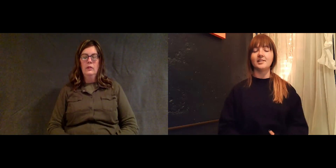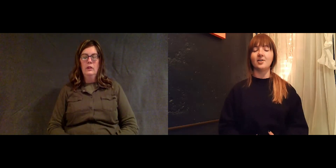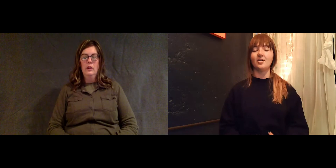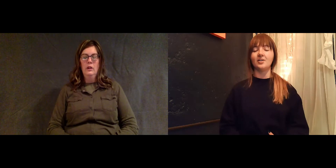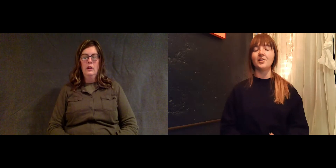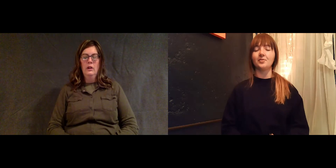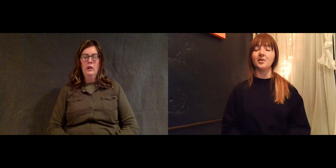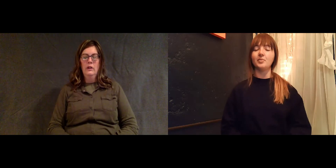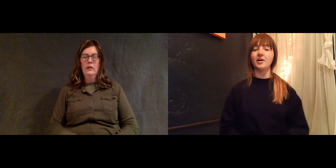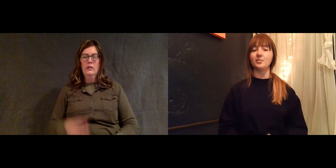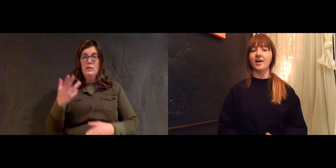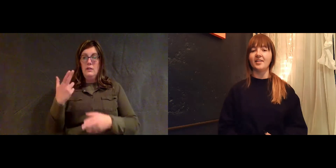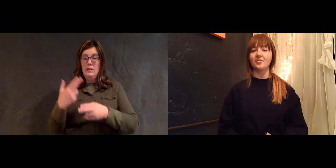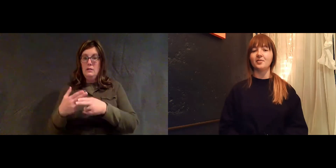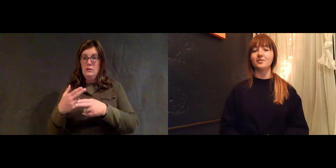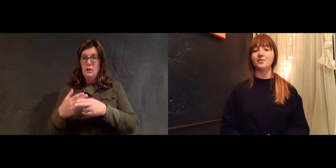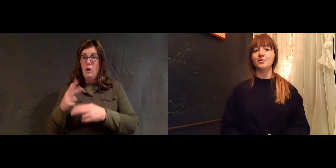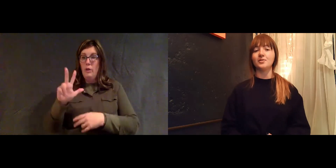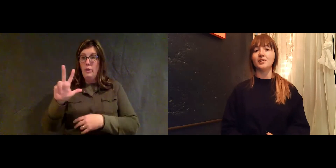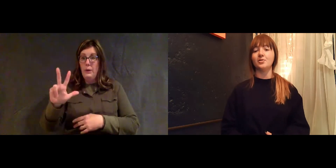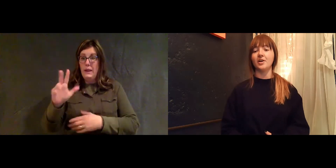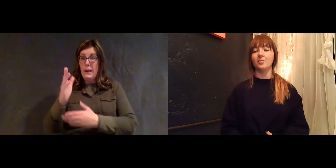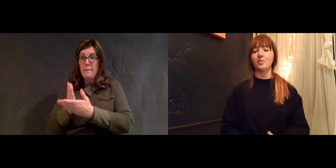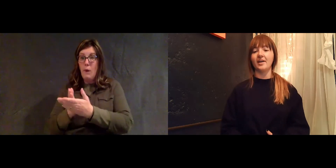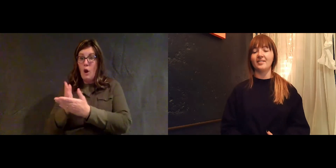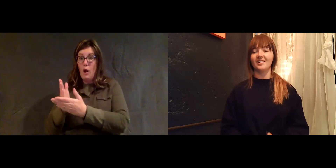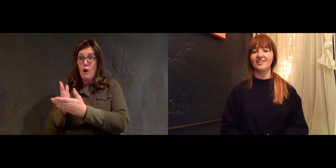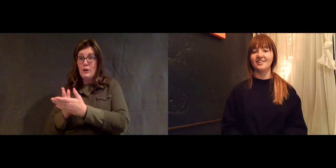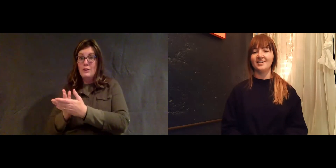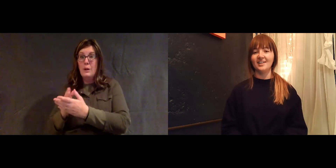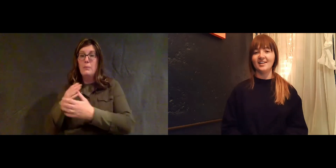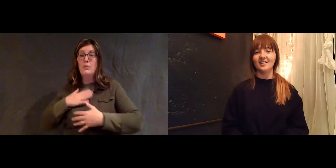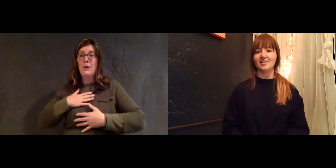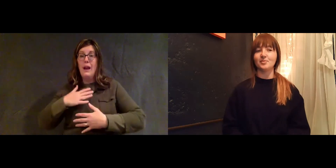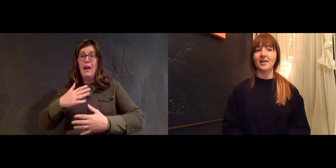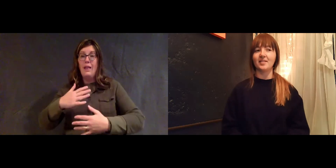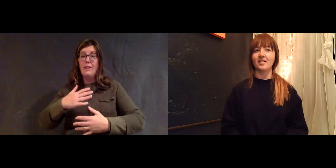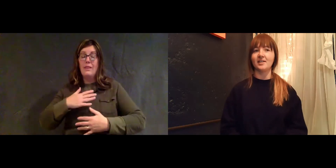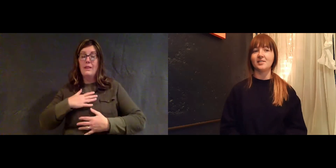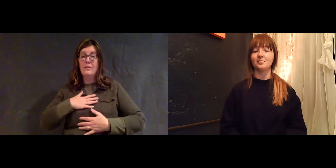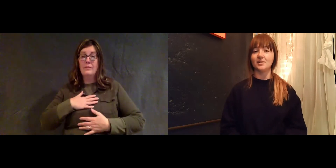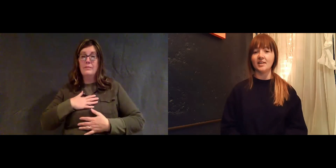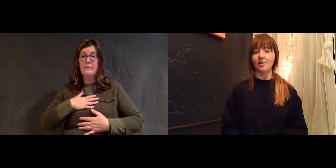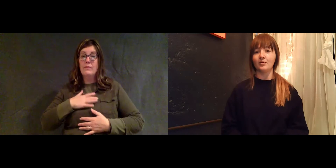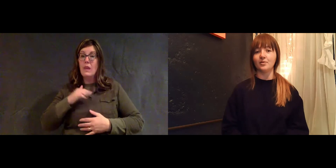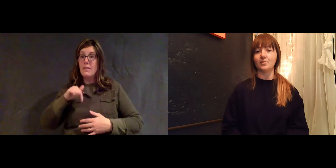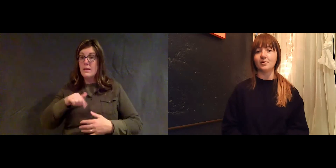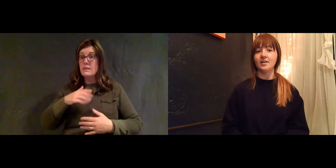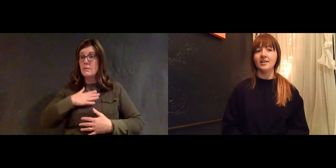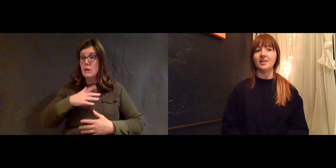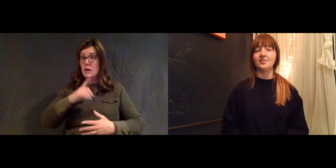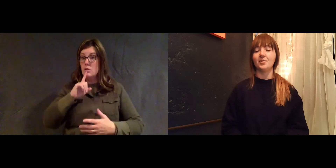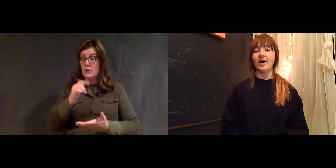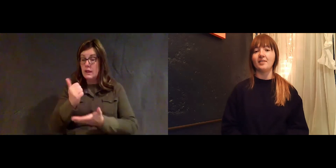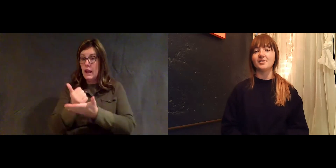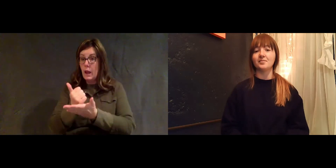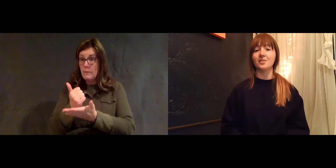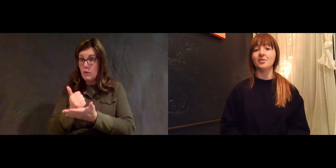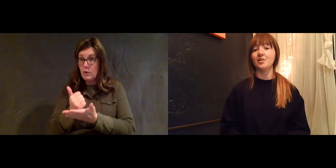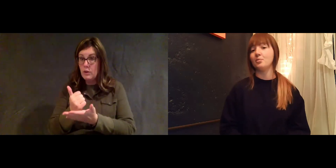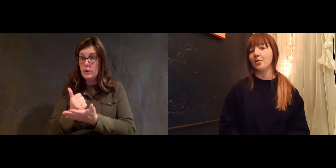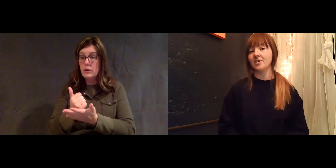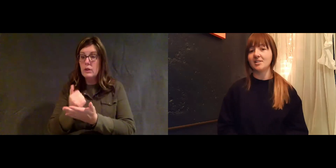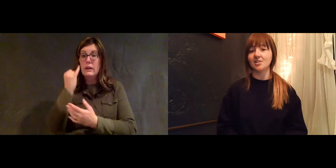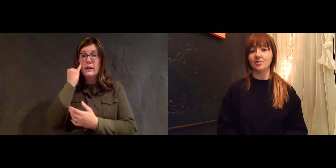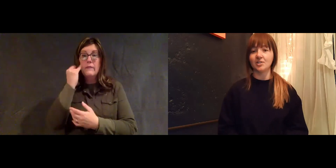This is called 3-part breath or full yogic breath. This breath is really helpful if you have something